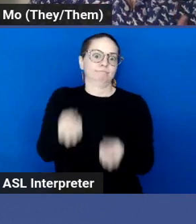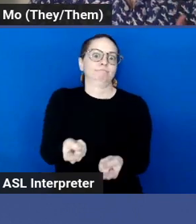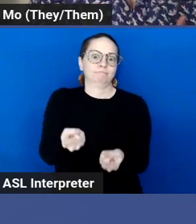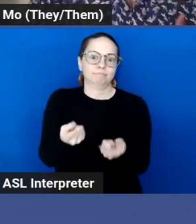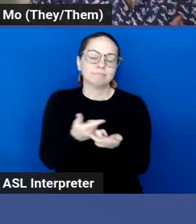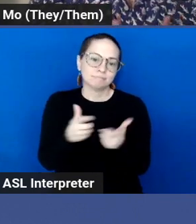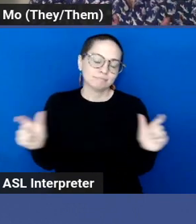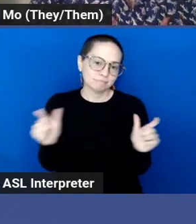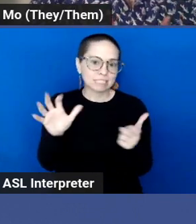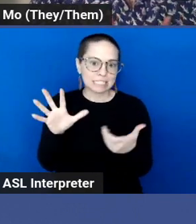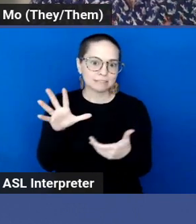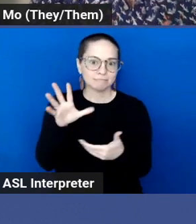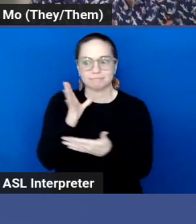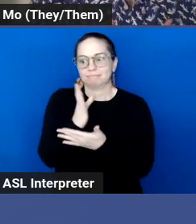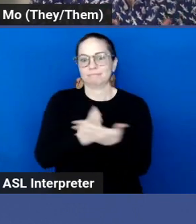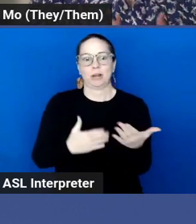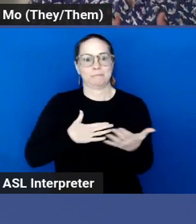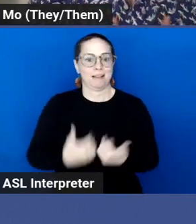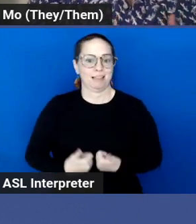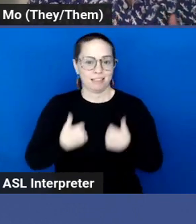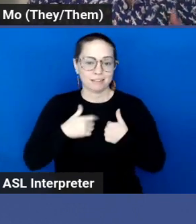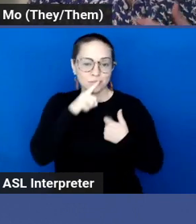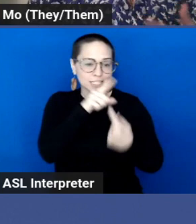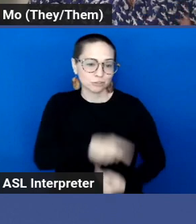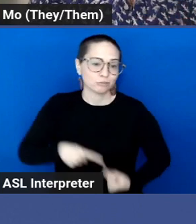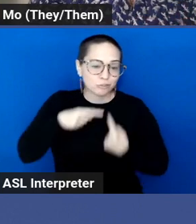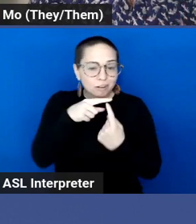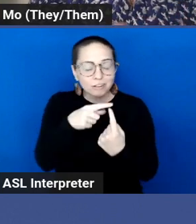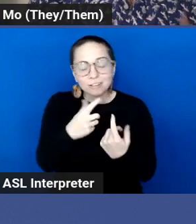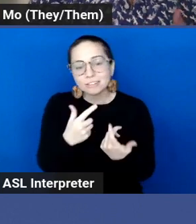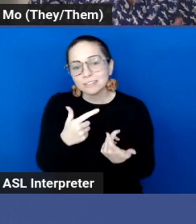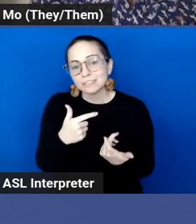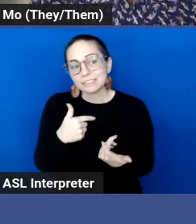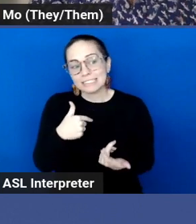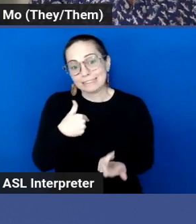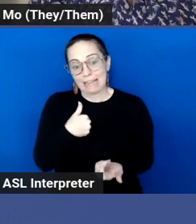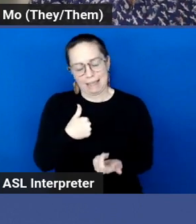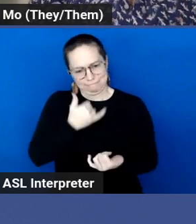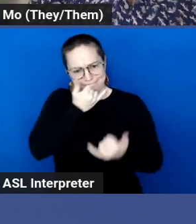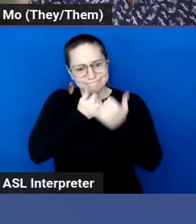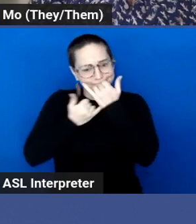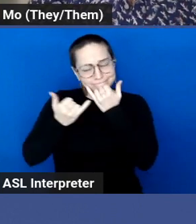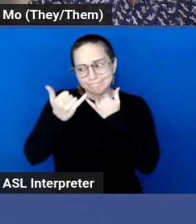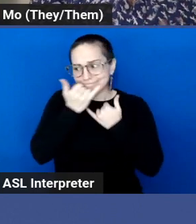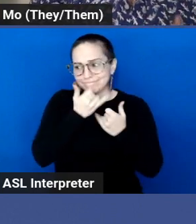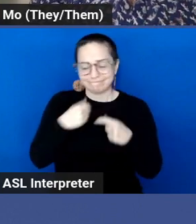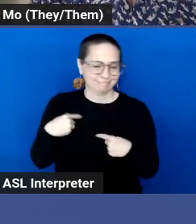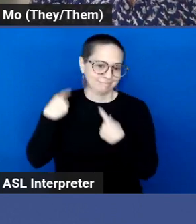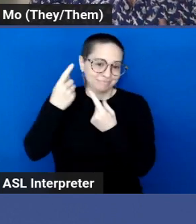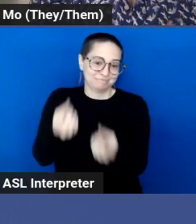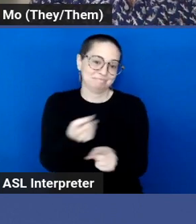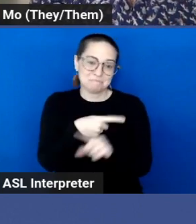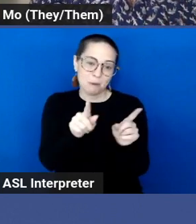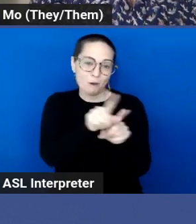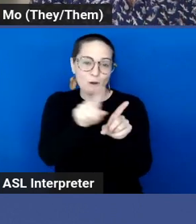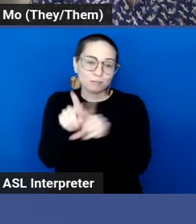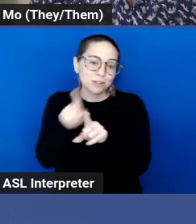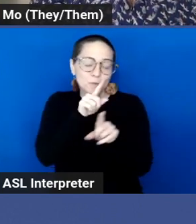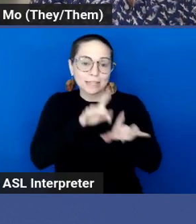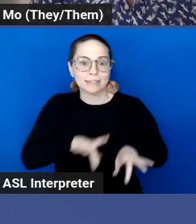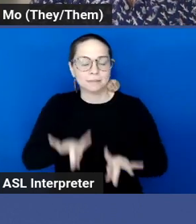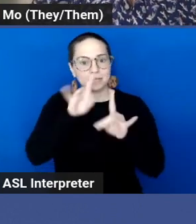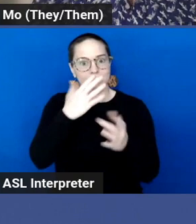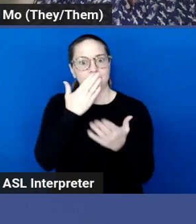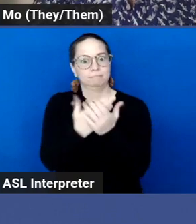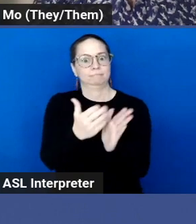part of my life. It's something that I struggled with. I've made quite a few mistakes along the way, but I've also picked up some really